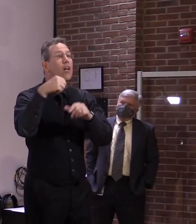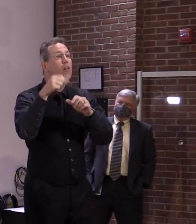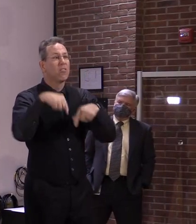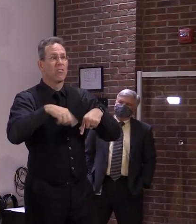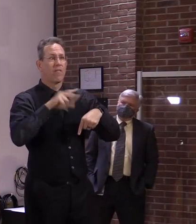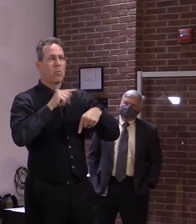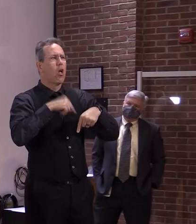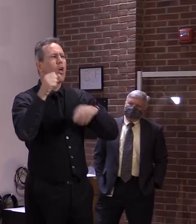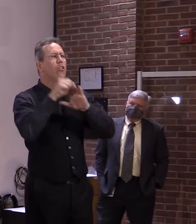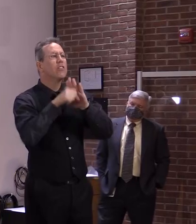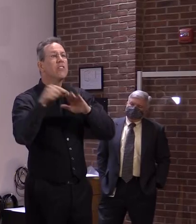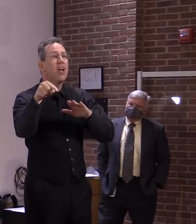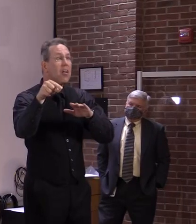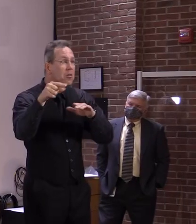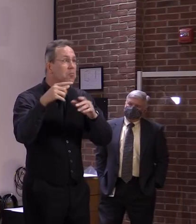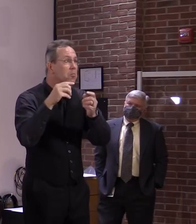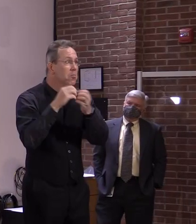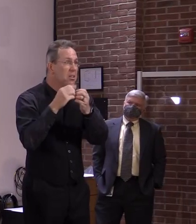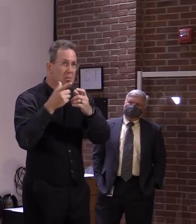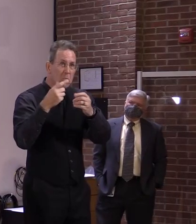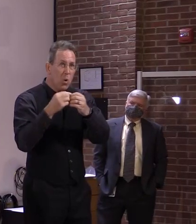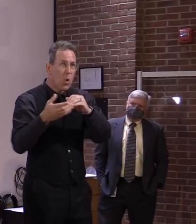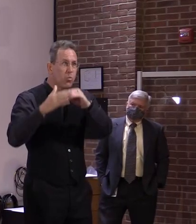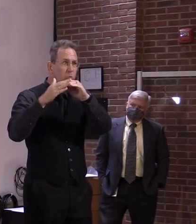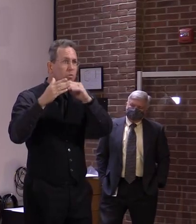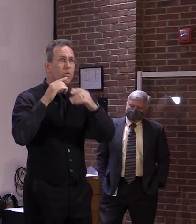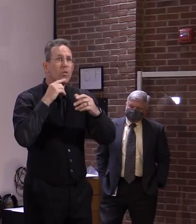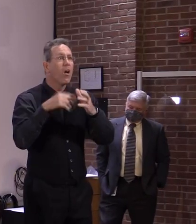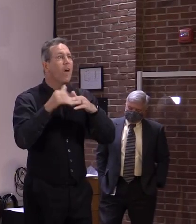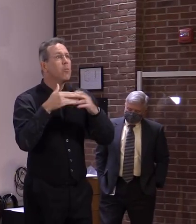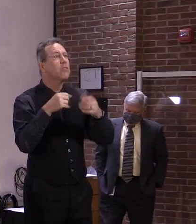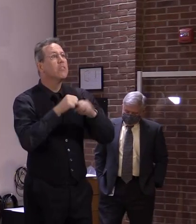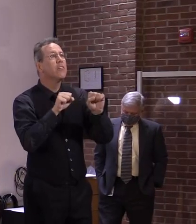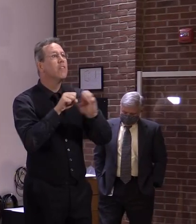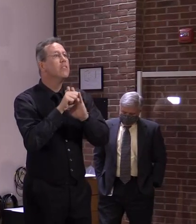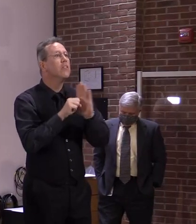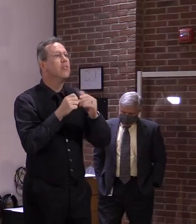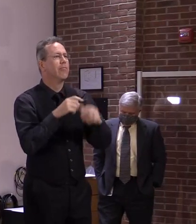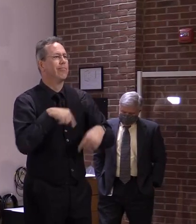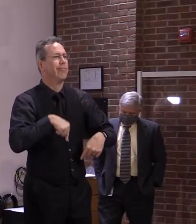enough to make people comfortable, it is going to be Vermont.